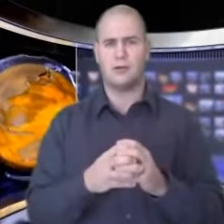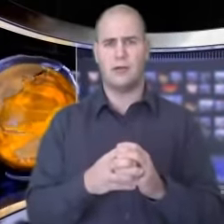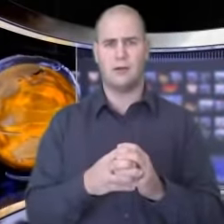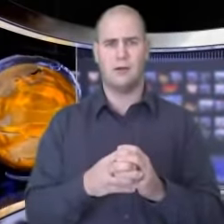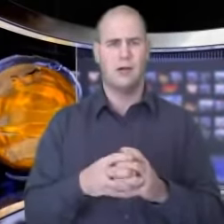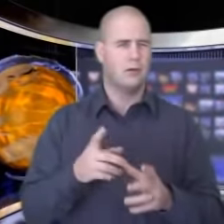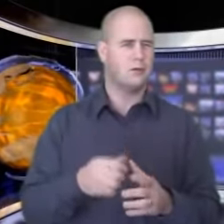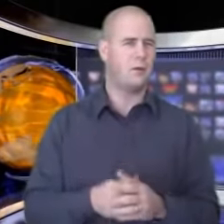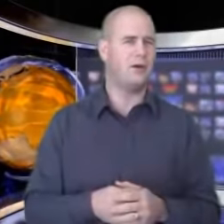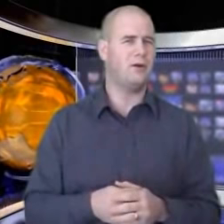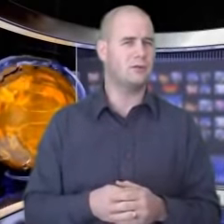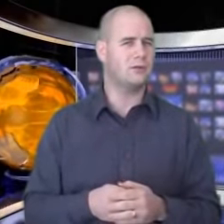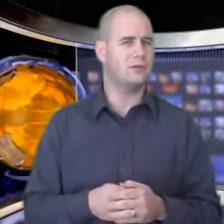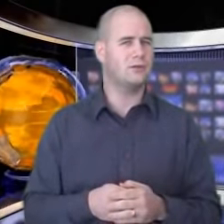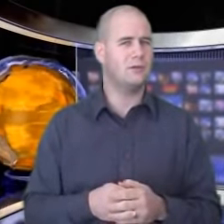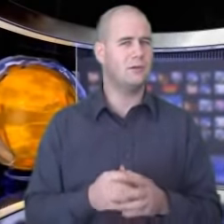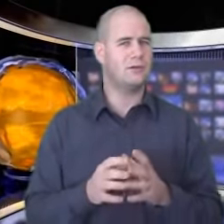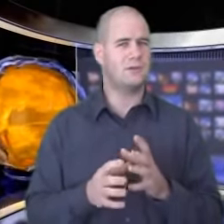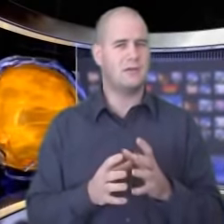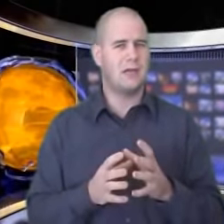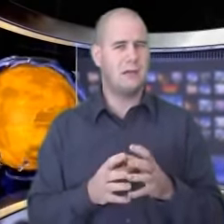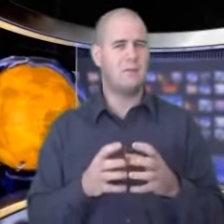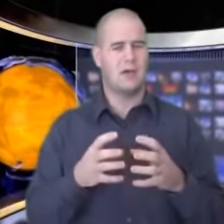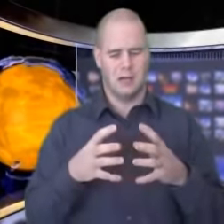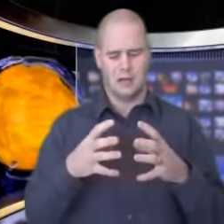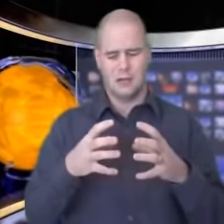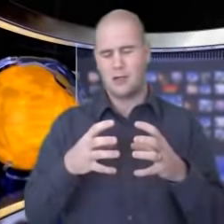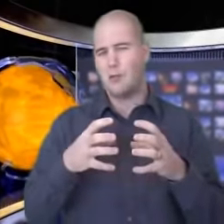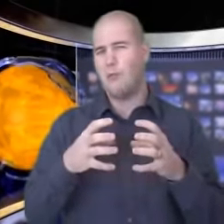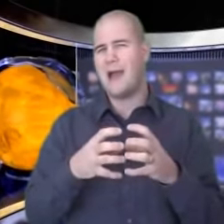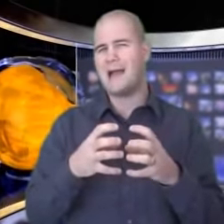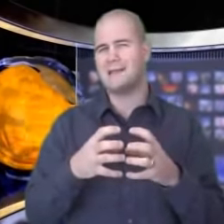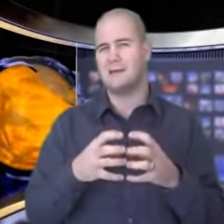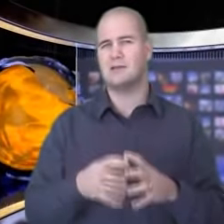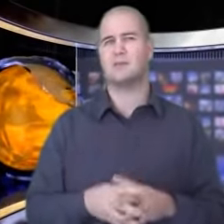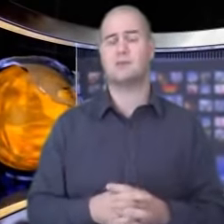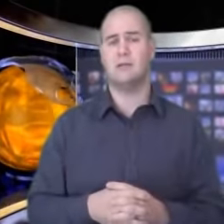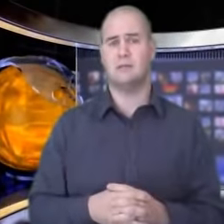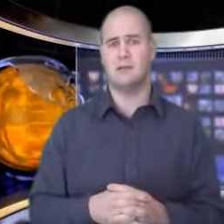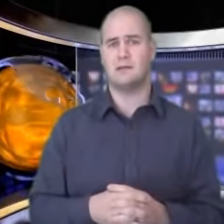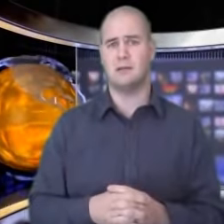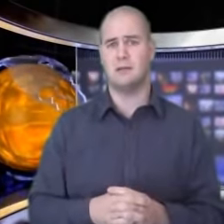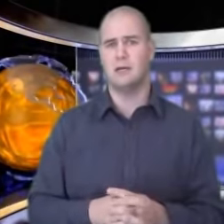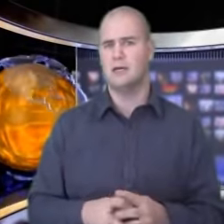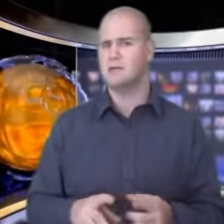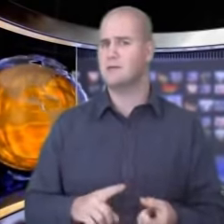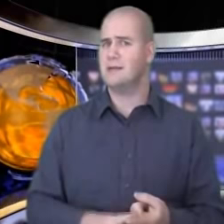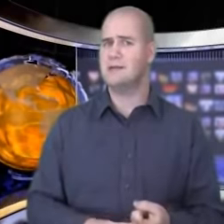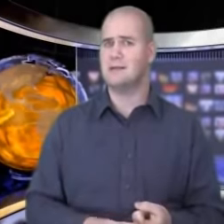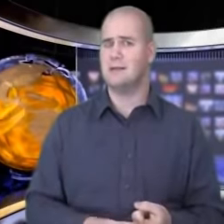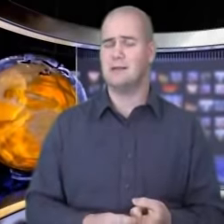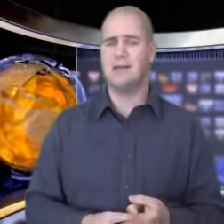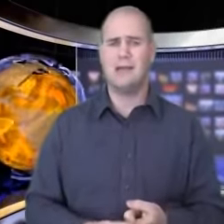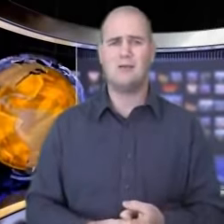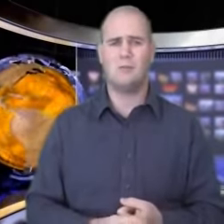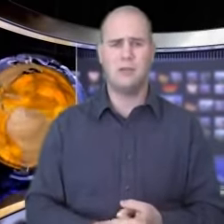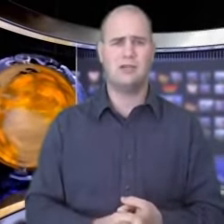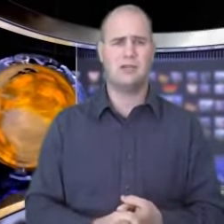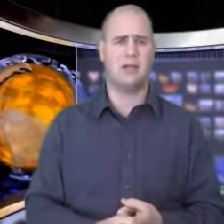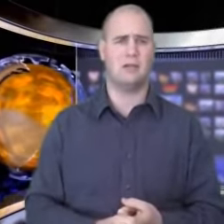together. Those particles are still the same compactness or same density. So density can't be changed